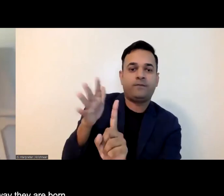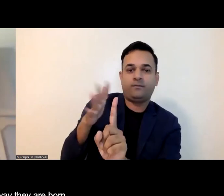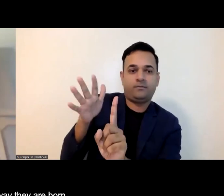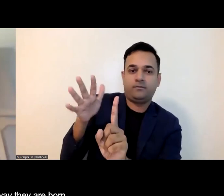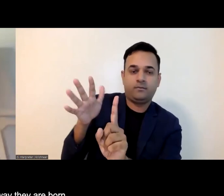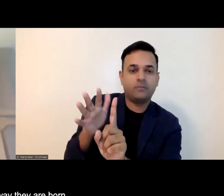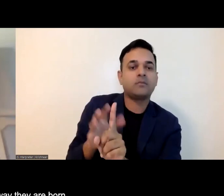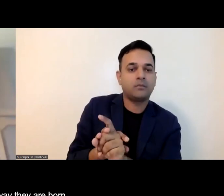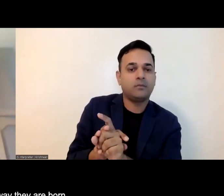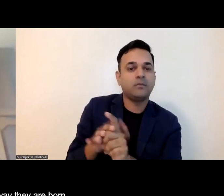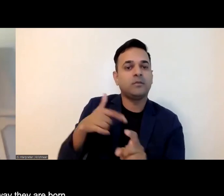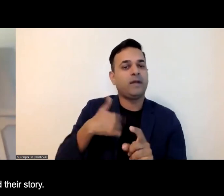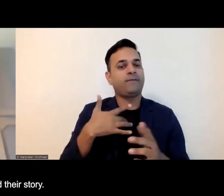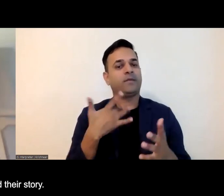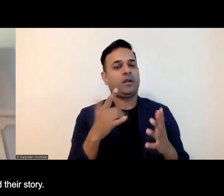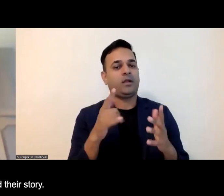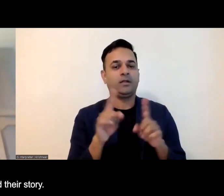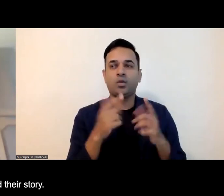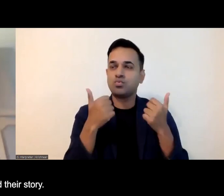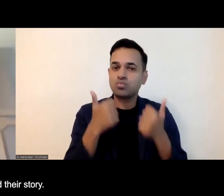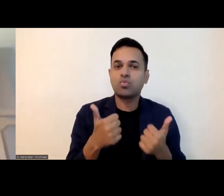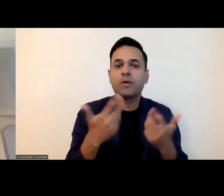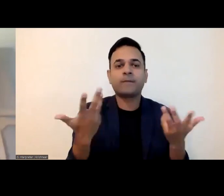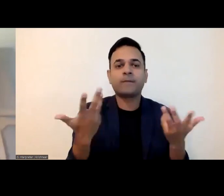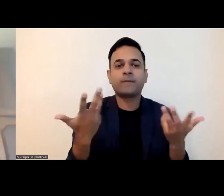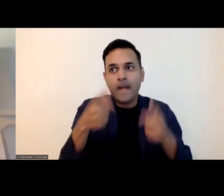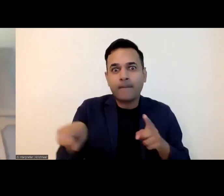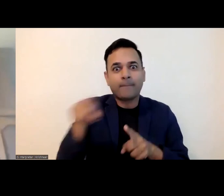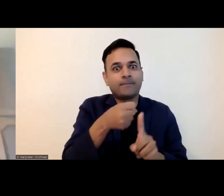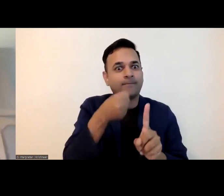It's the way they are born and their story.